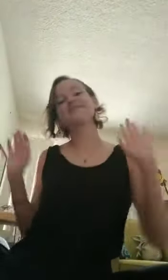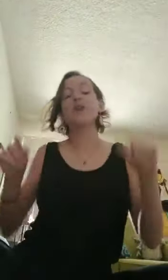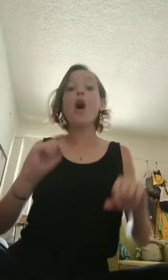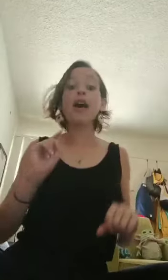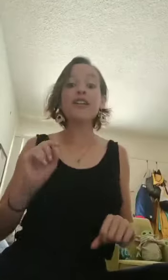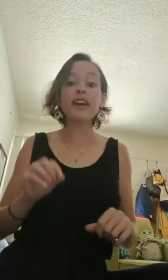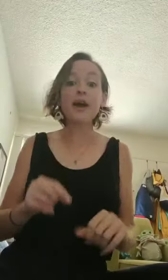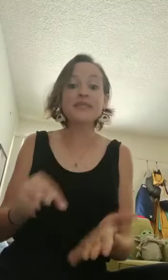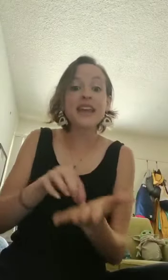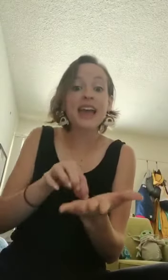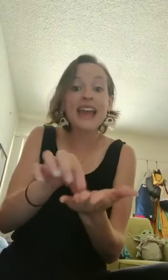Here it comes.